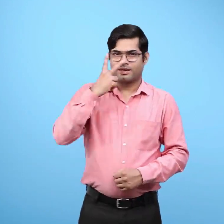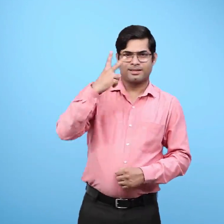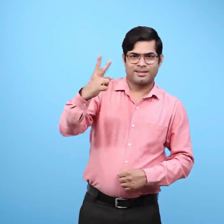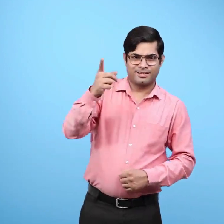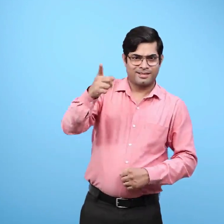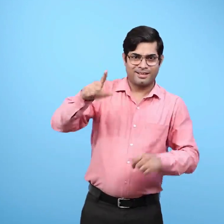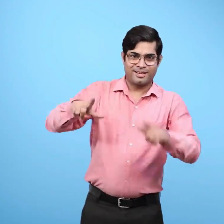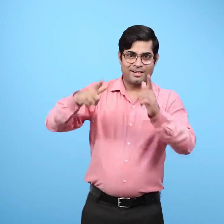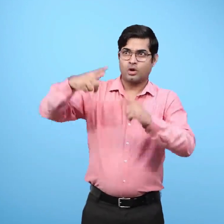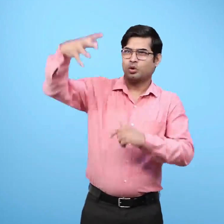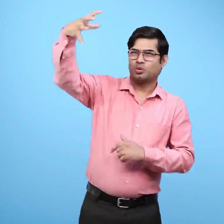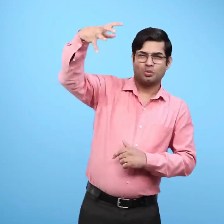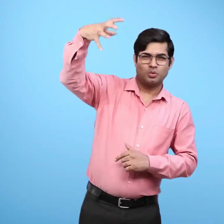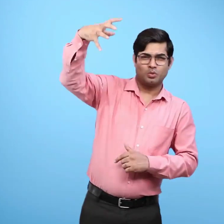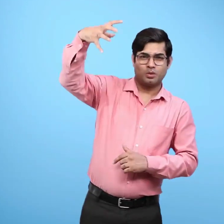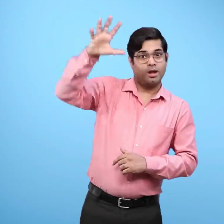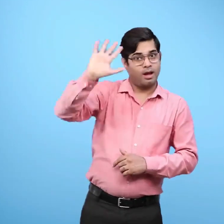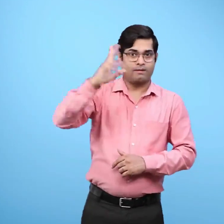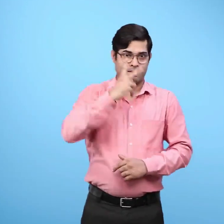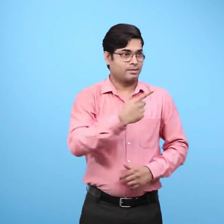It's a bright sunny day,